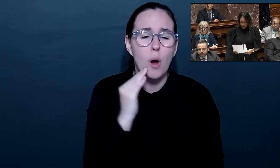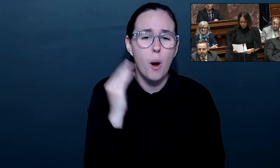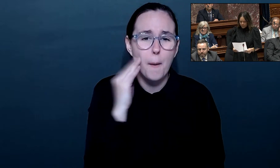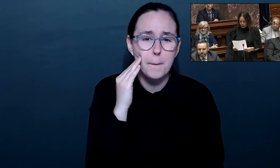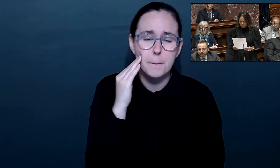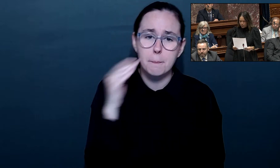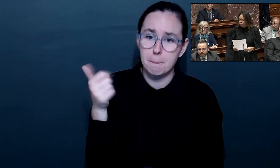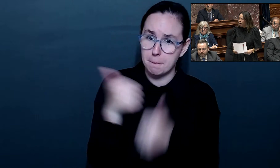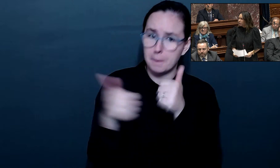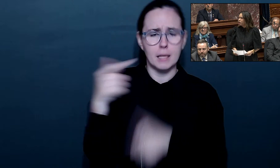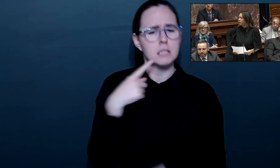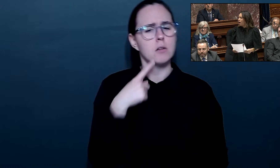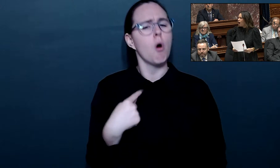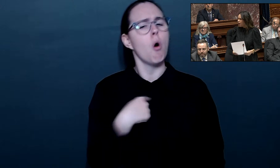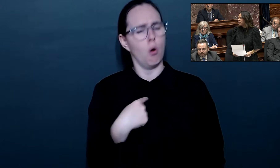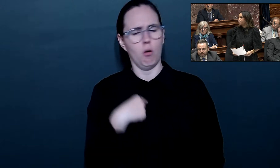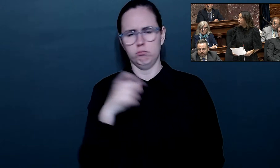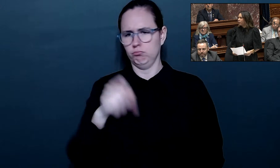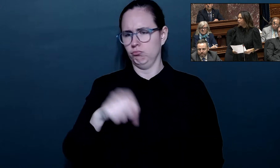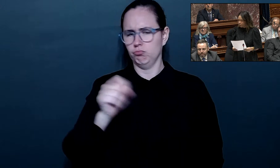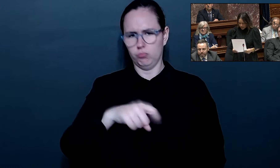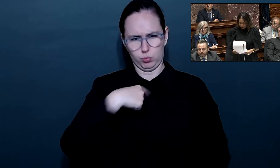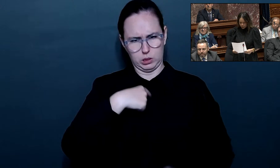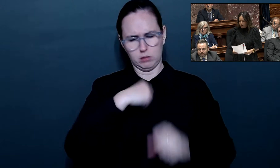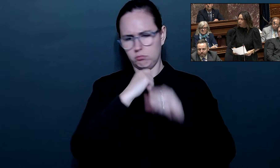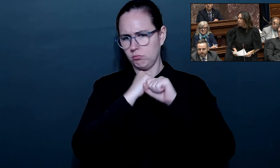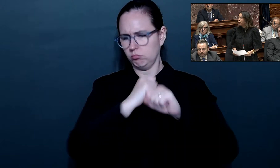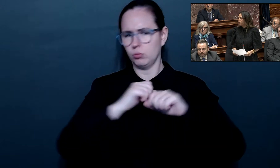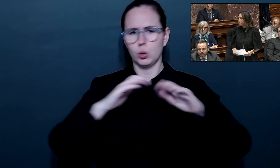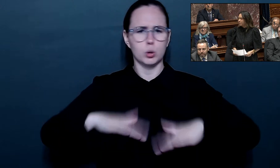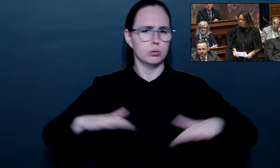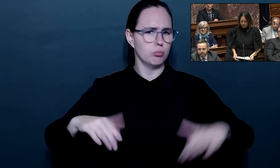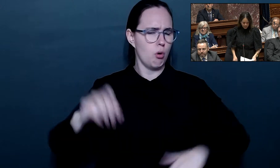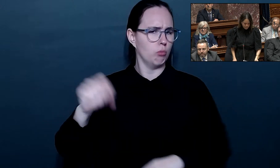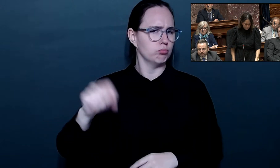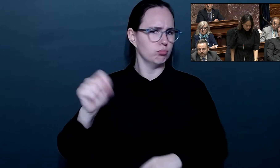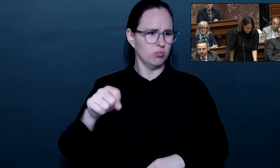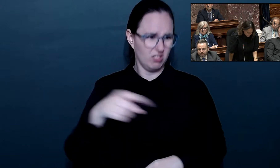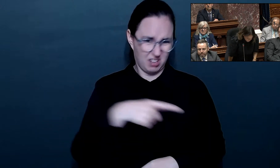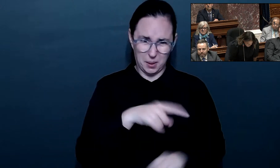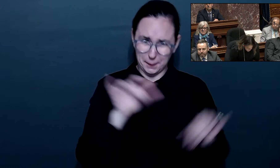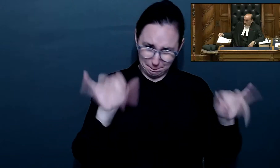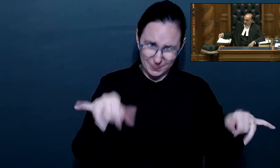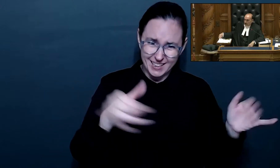children when they're being rushed to the hospital for fentanyl overdoses?